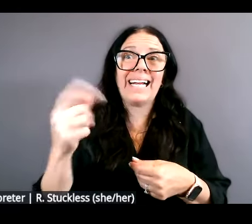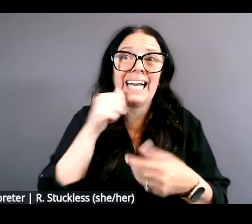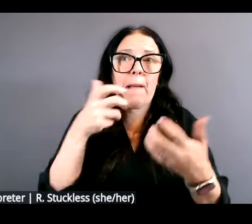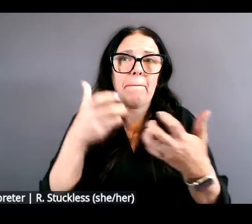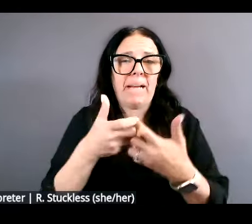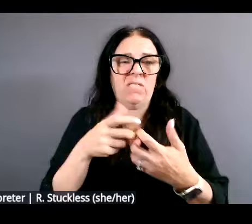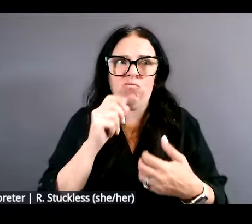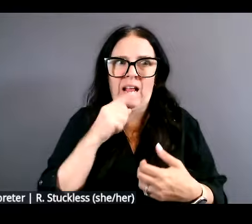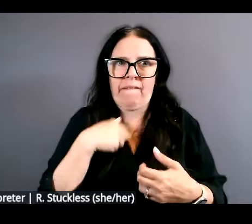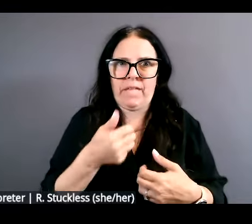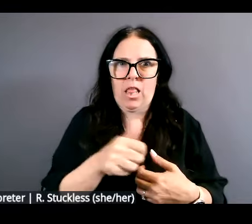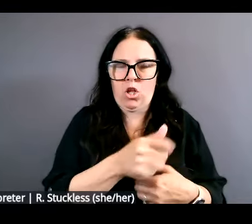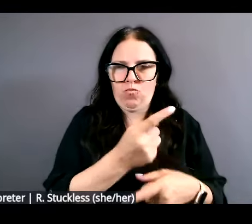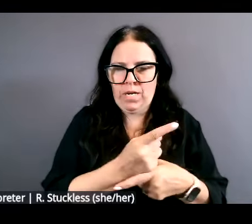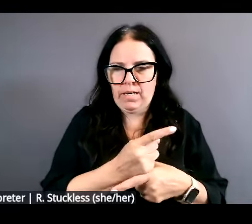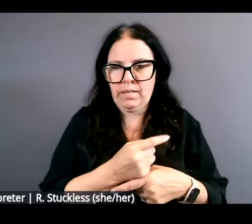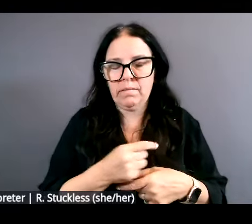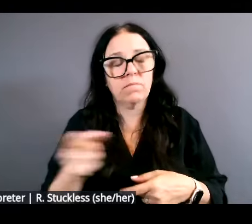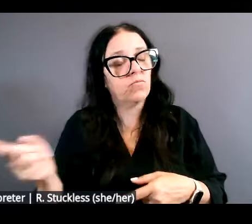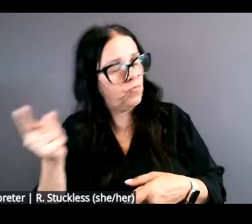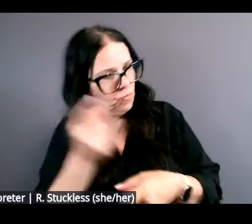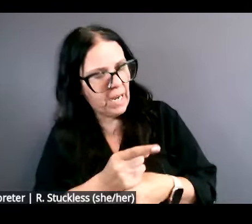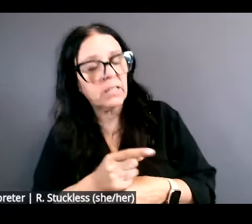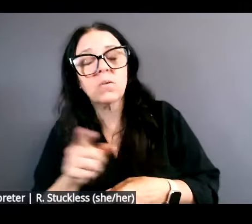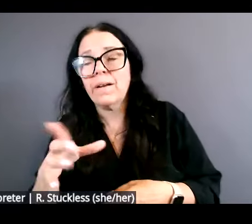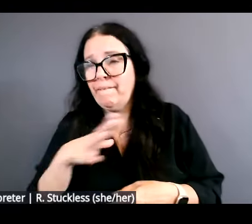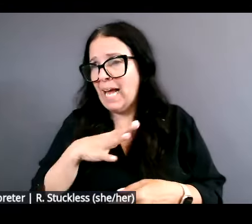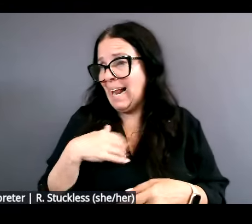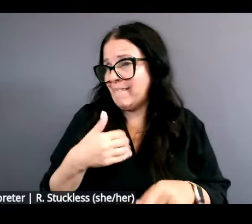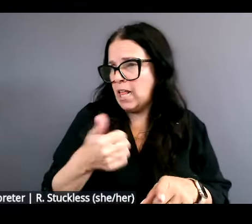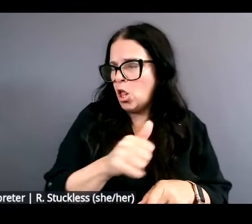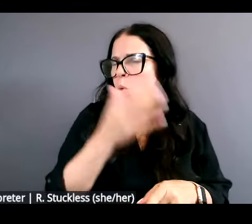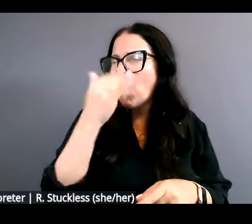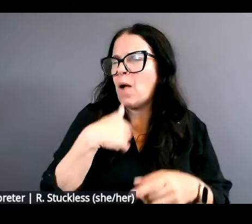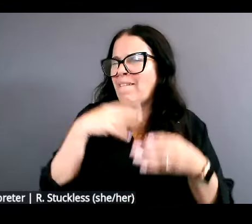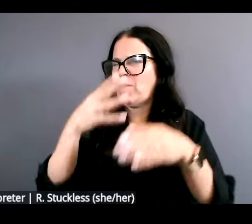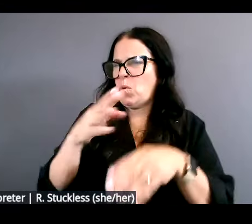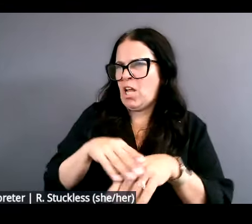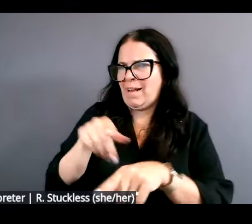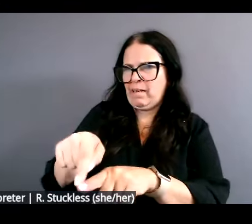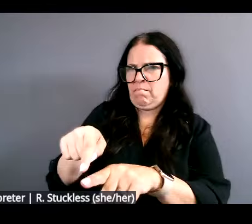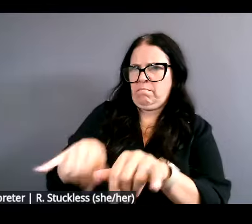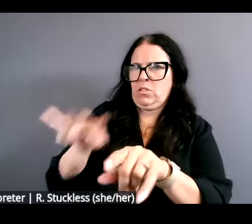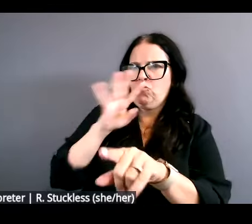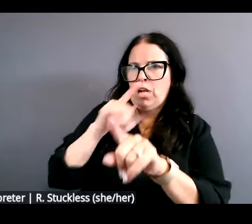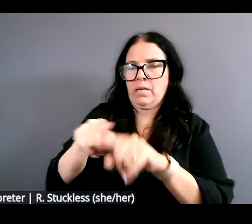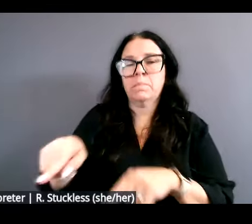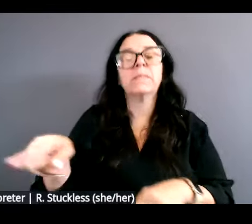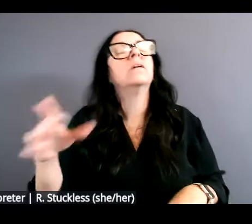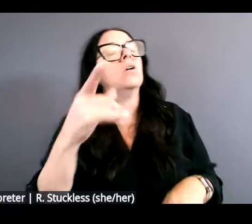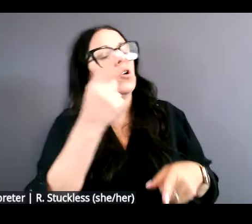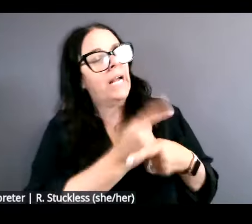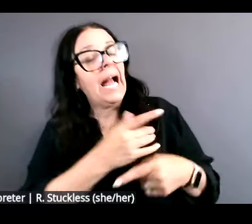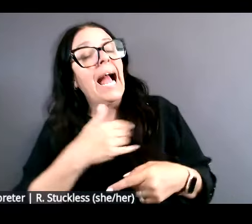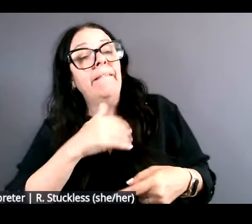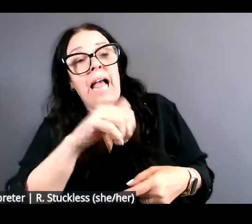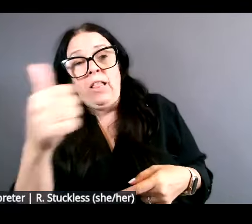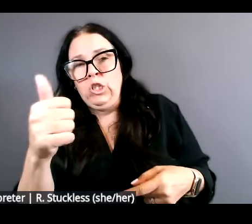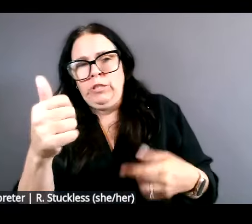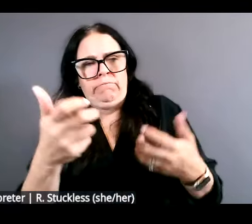well. So why are we focusing only on him? So the main reason, there are others that did not match, but there were,